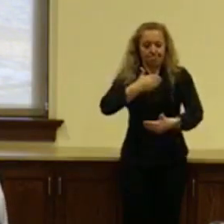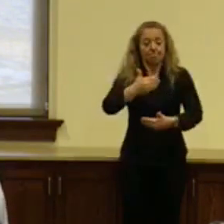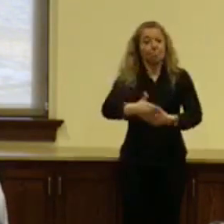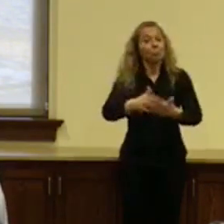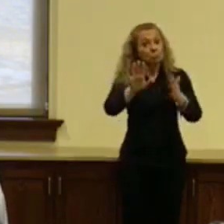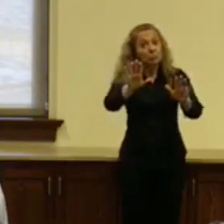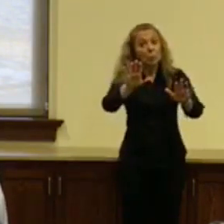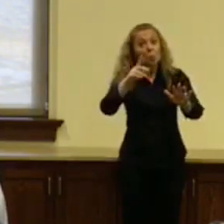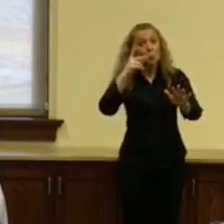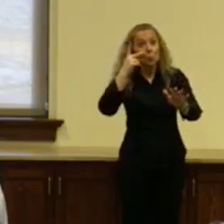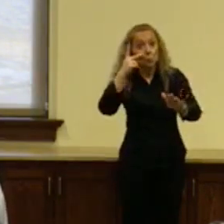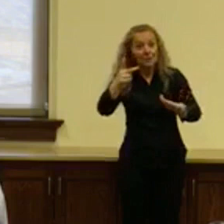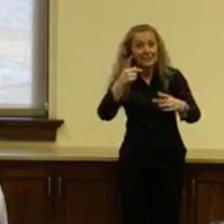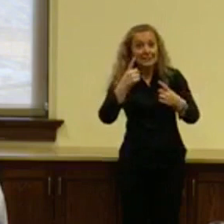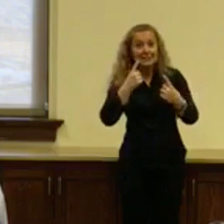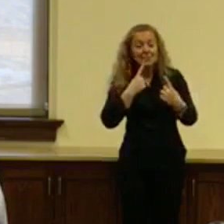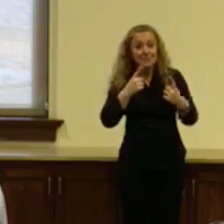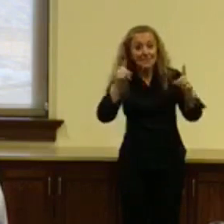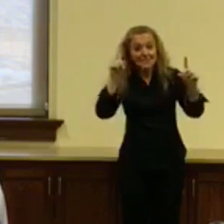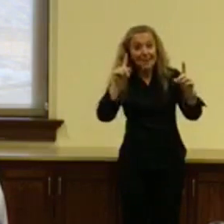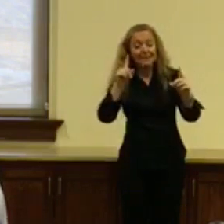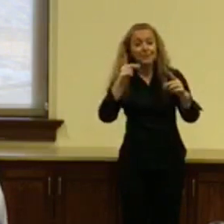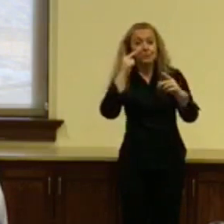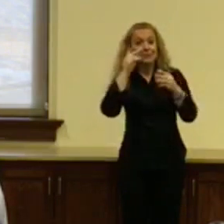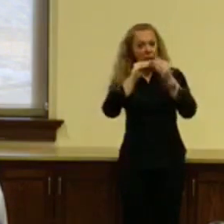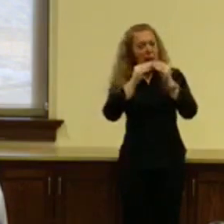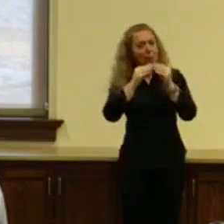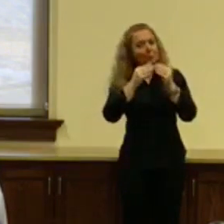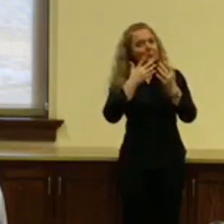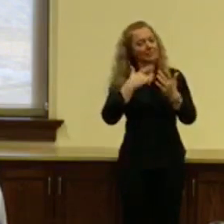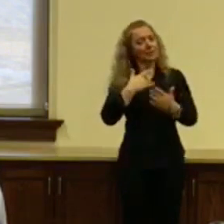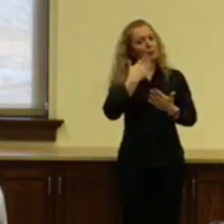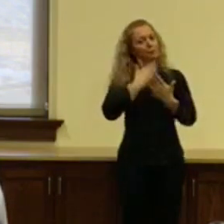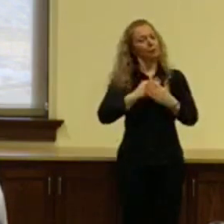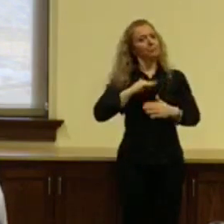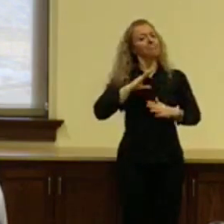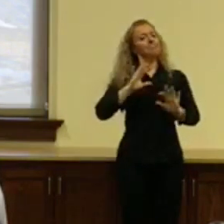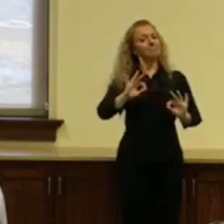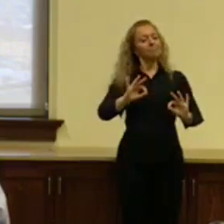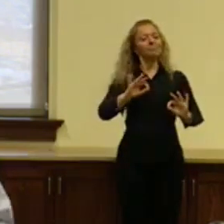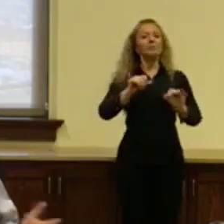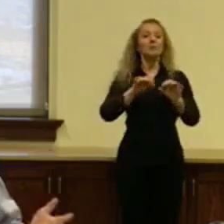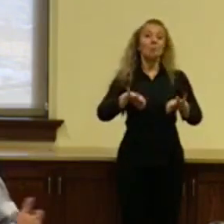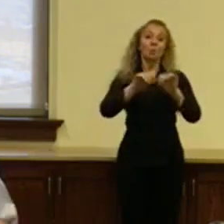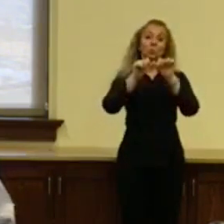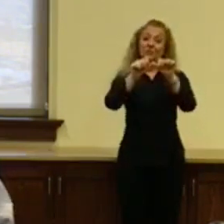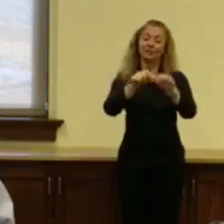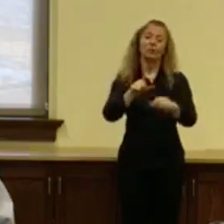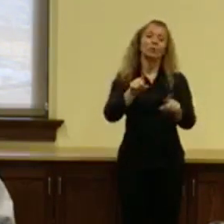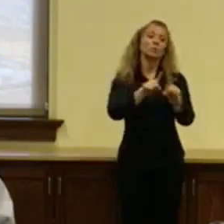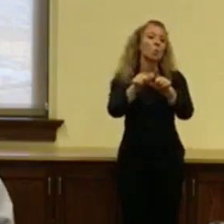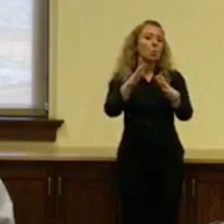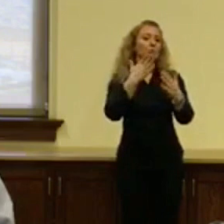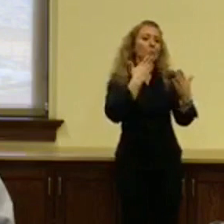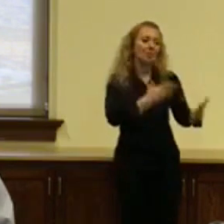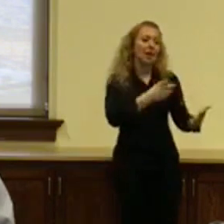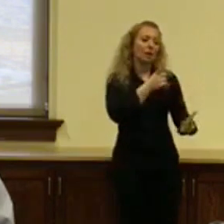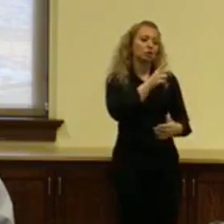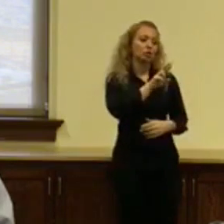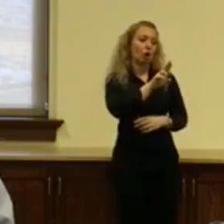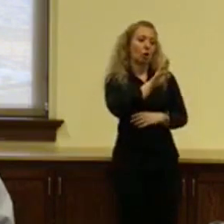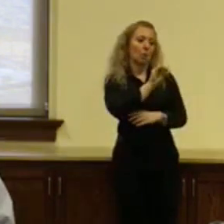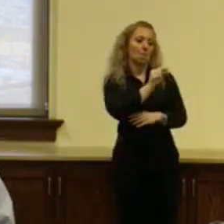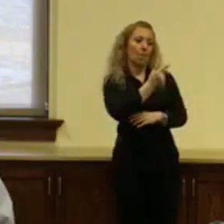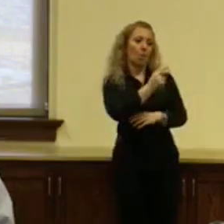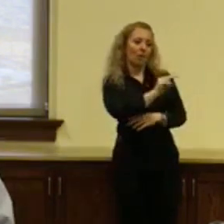some good success so far and some good numbers, and we just want to continue that. So I want to thank everybody. I certainly want to thank Dr. Bogan and